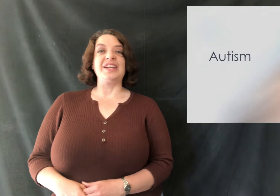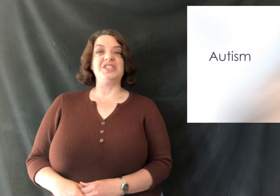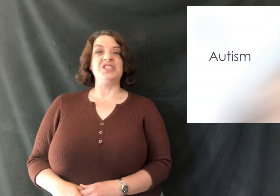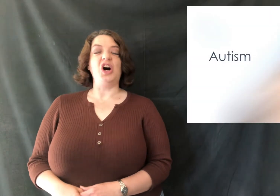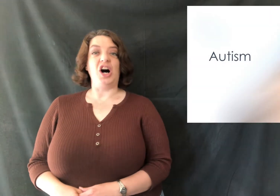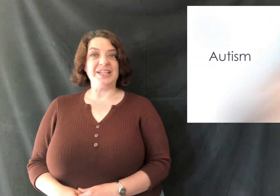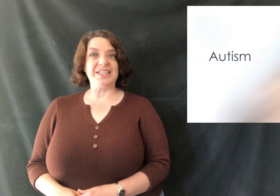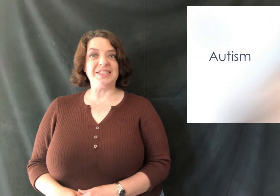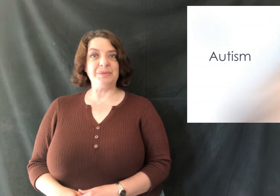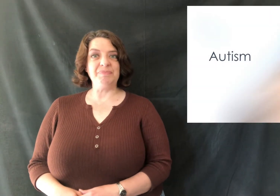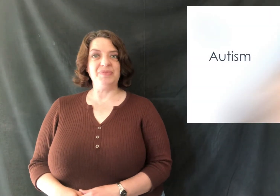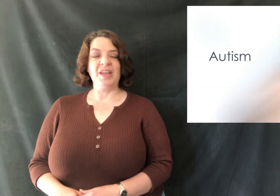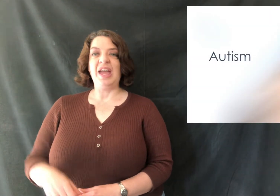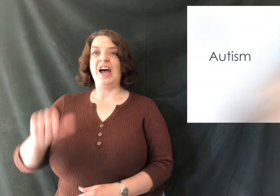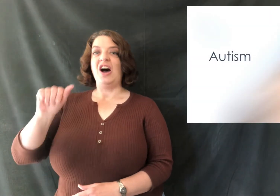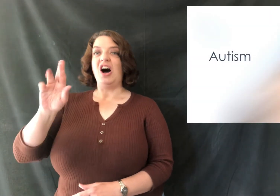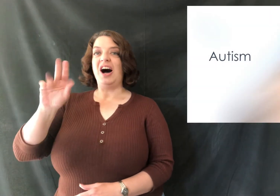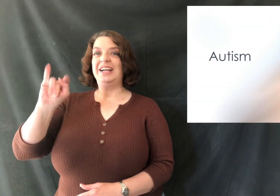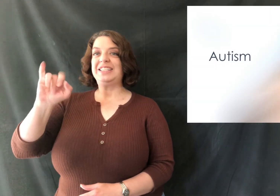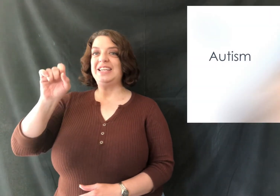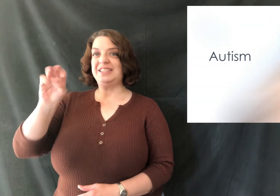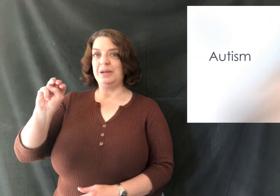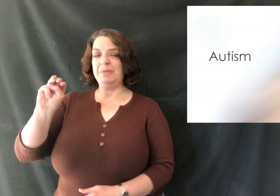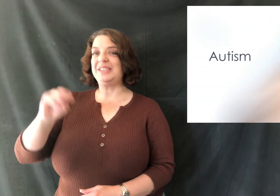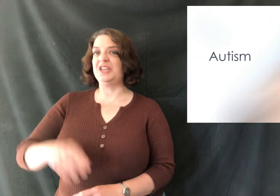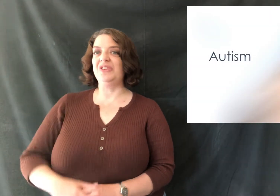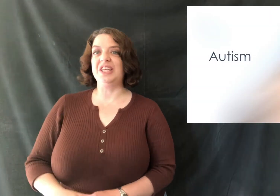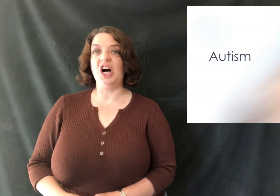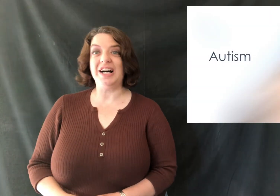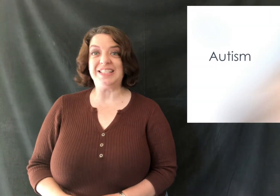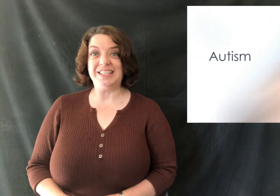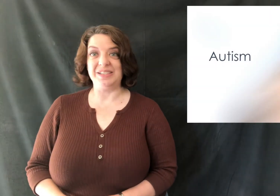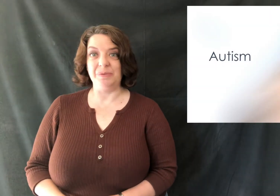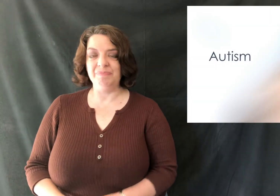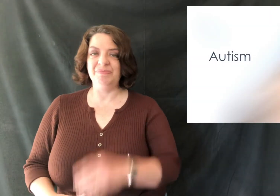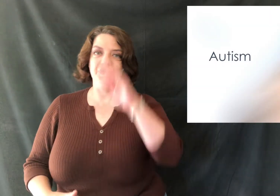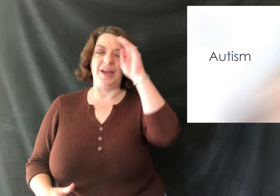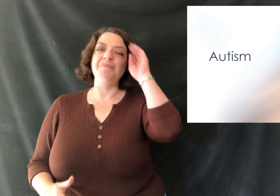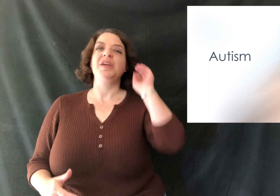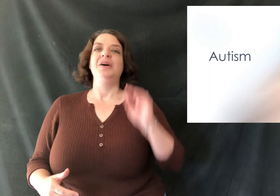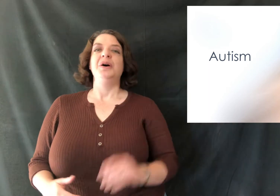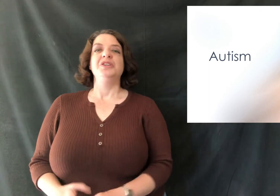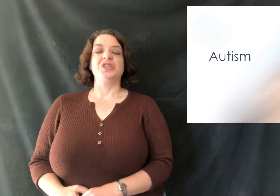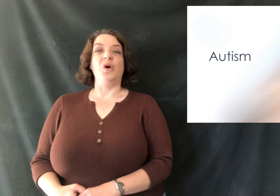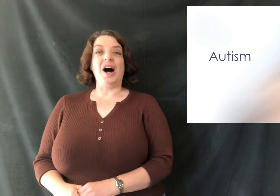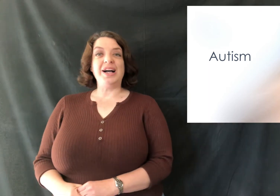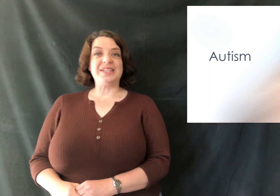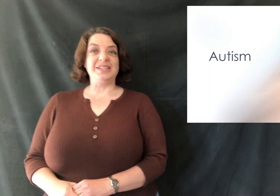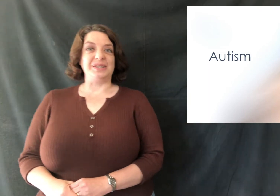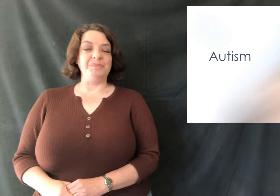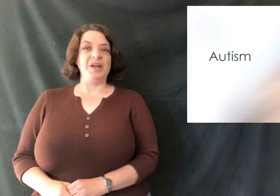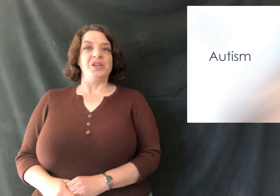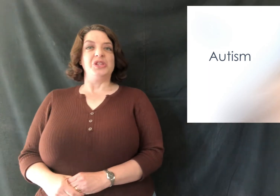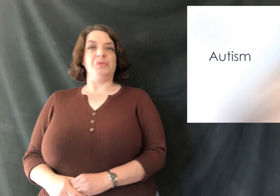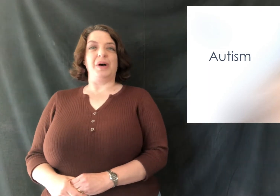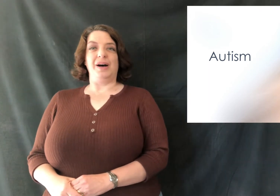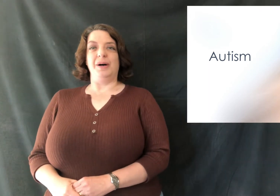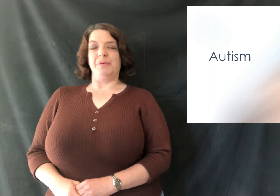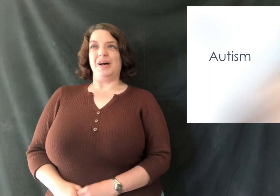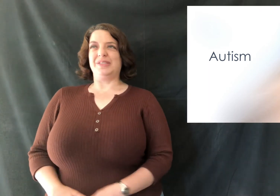is autism. Autism, it's different than autism, okay? So autism, a sign